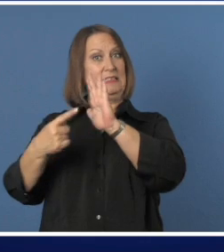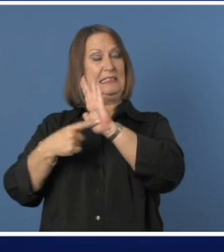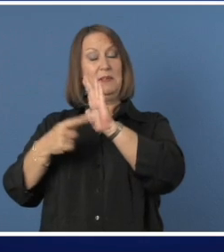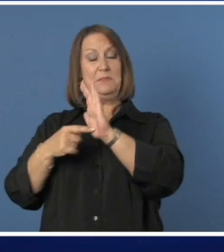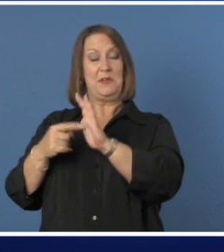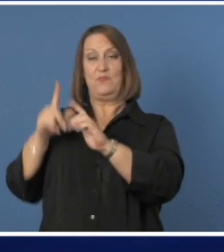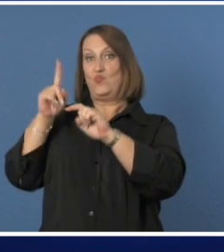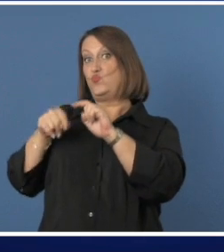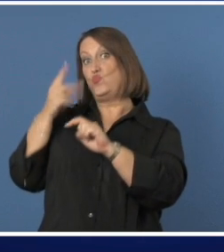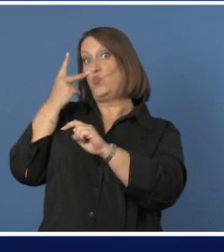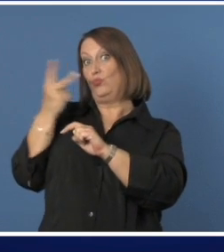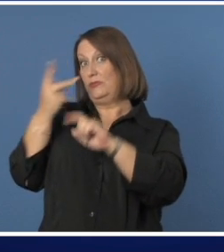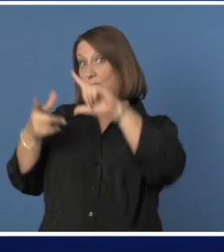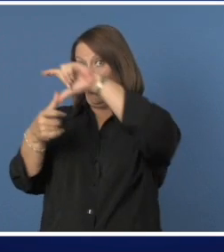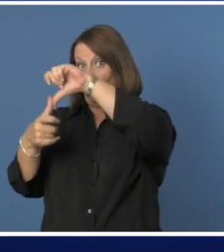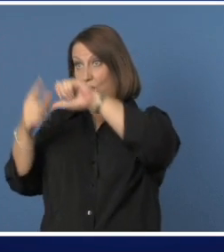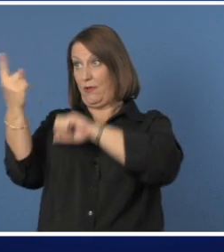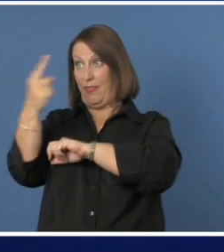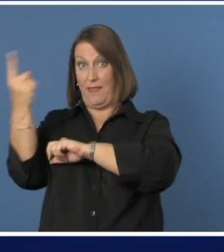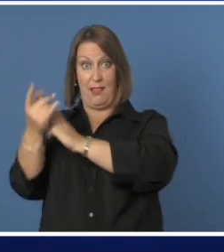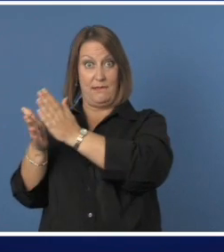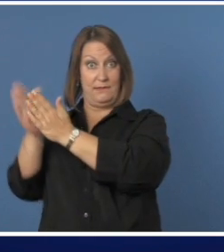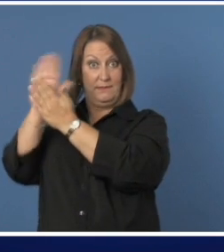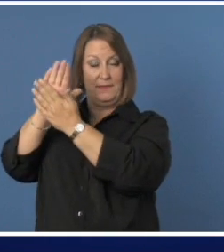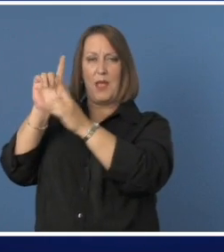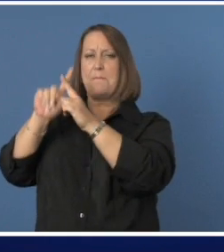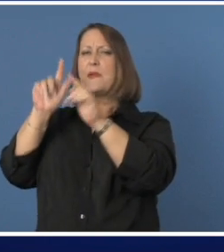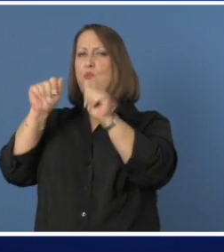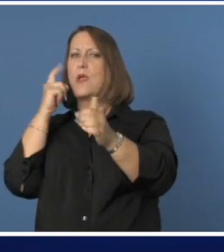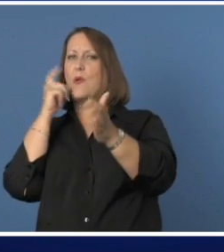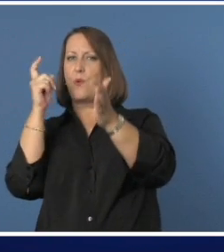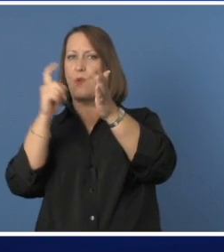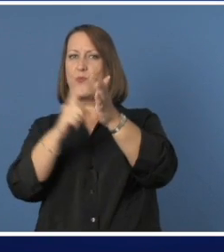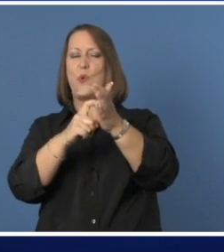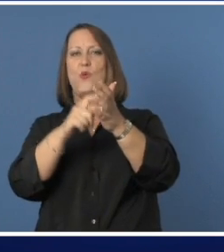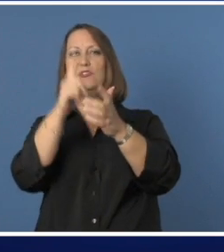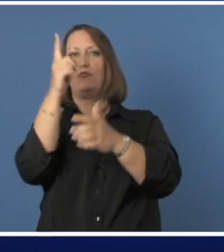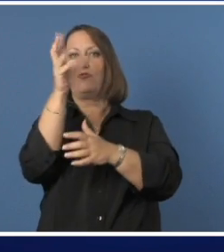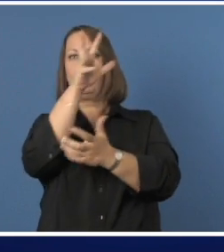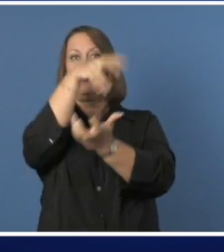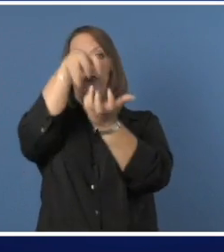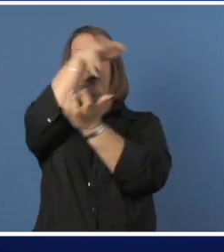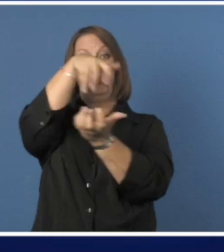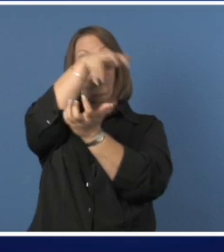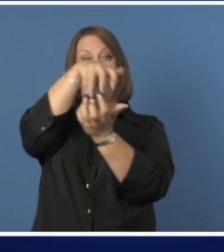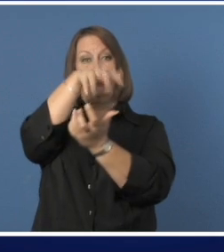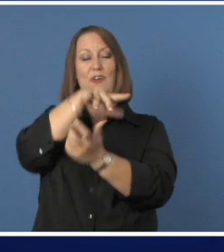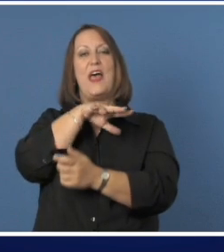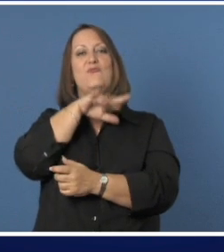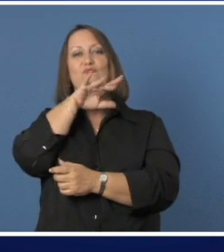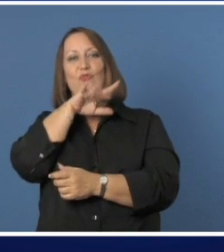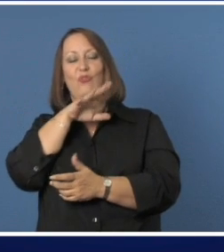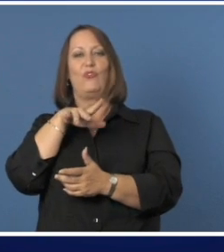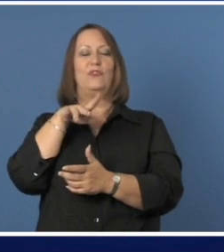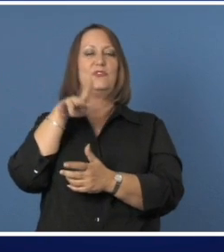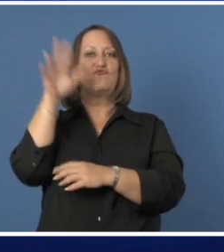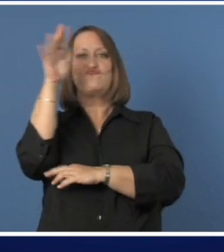a cloud of debris can mark the location of a tornado even if a funnel is not visible